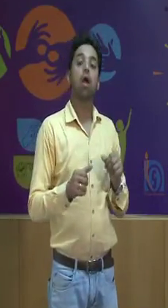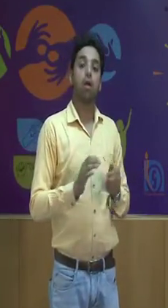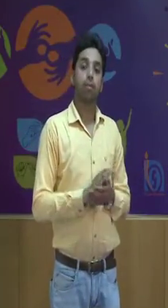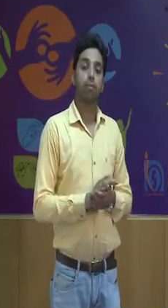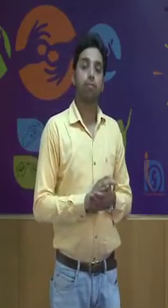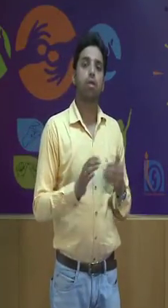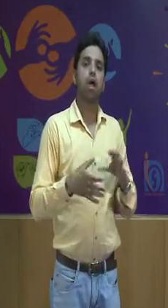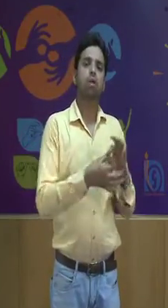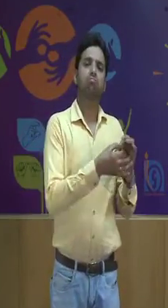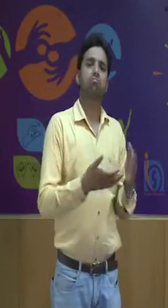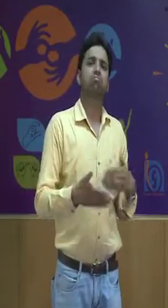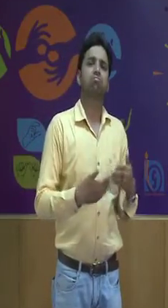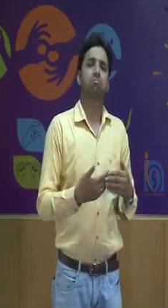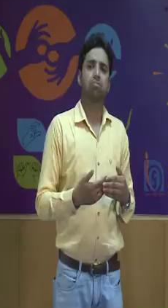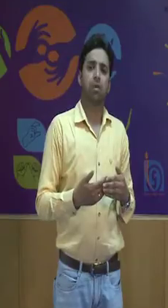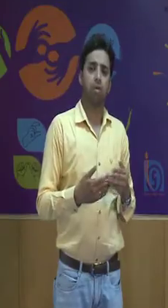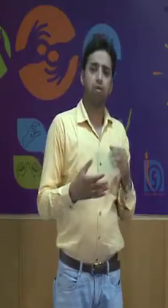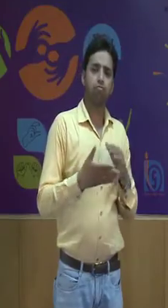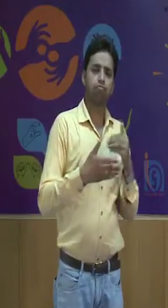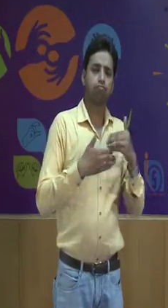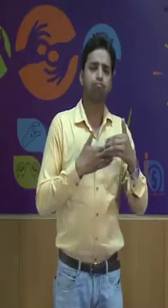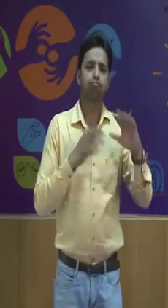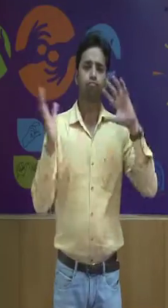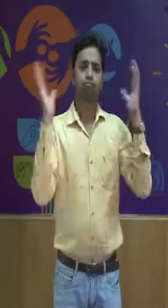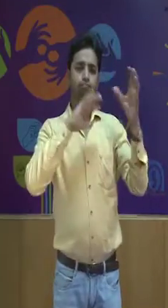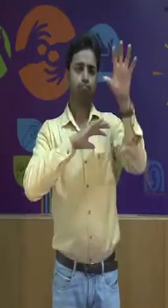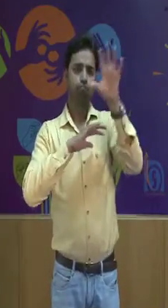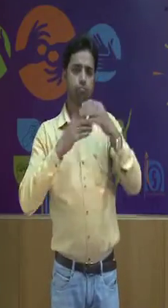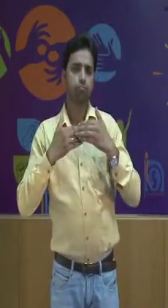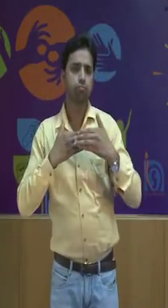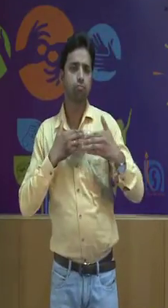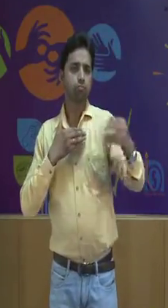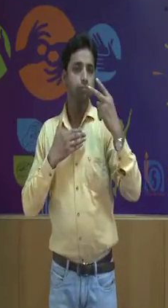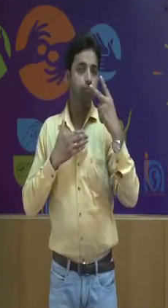in far away parts of the country.